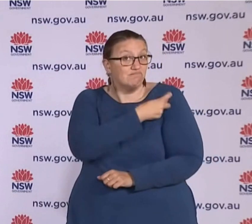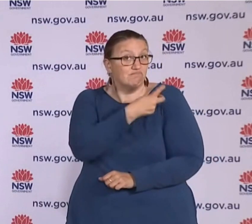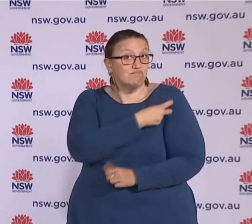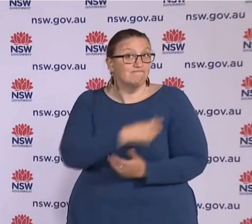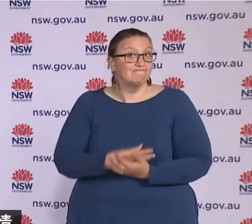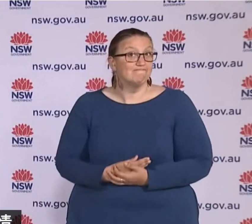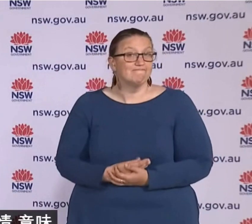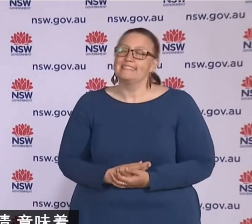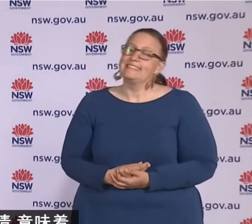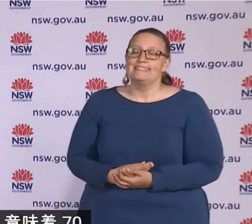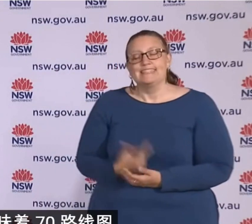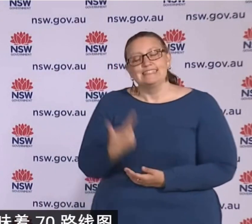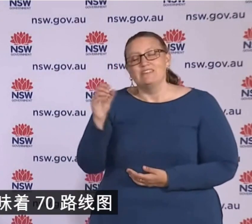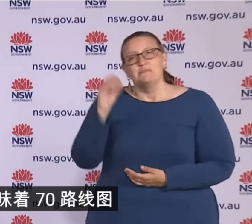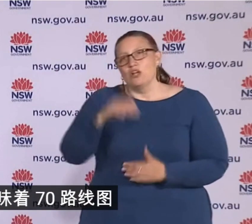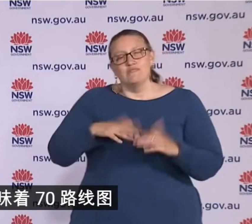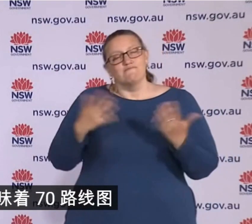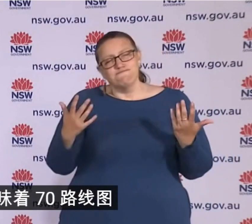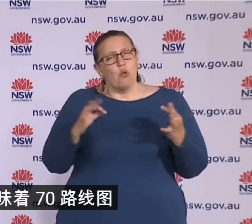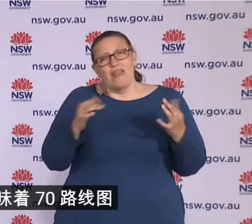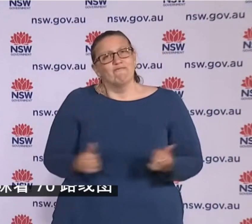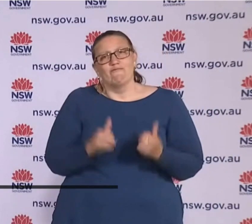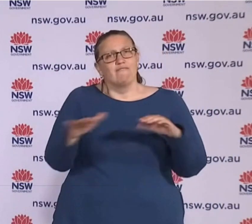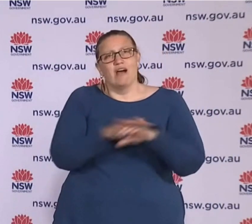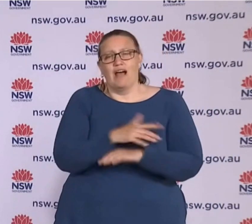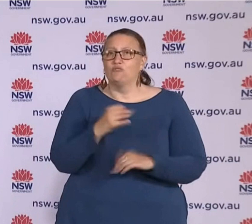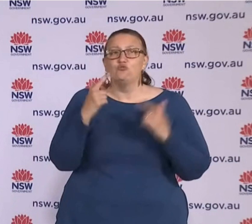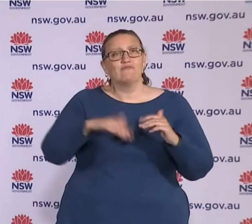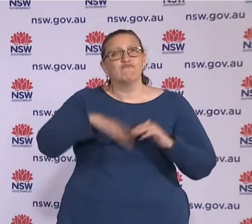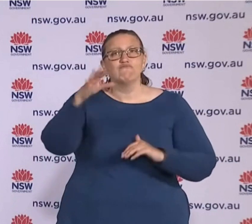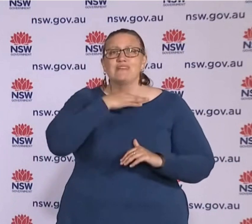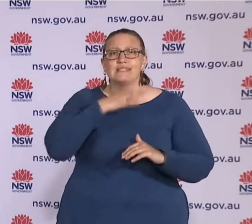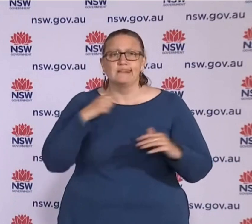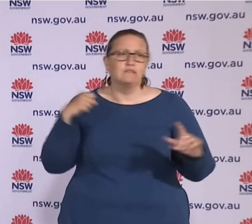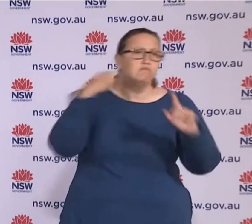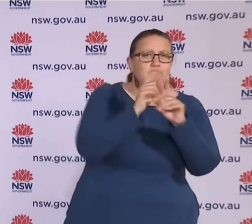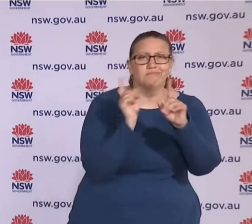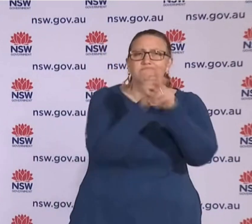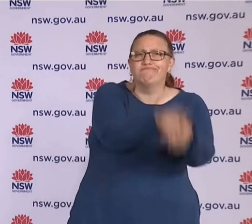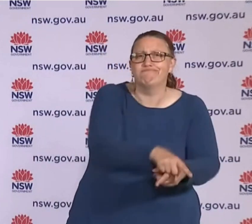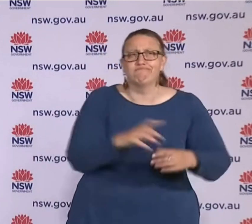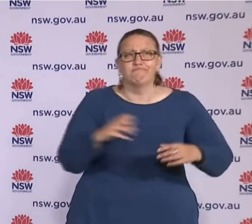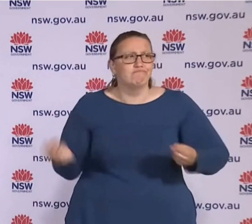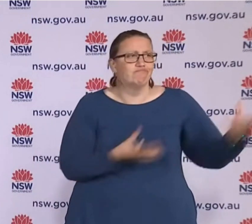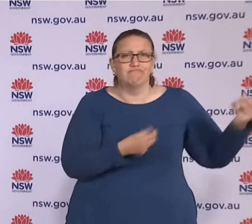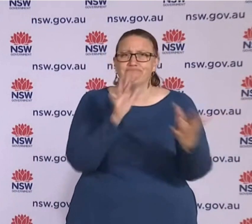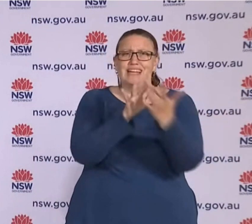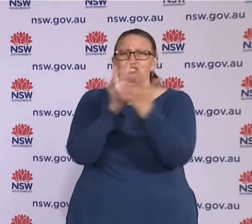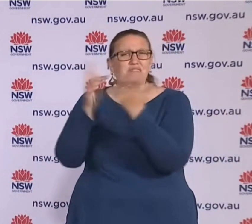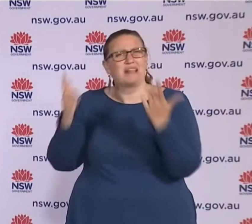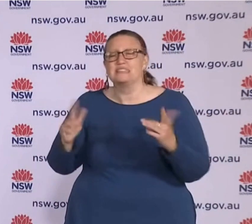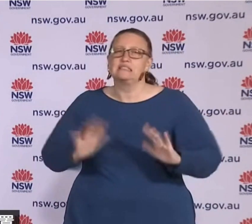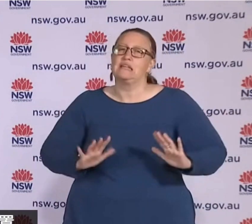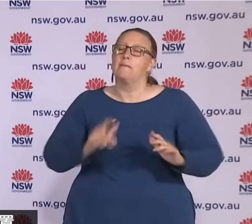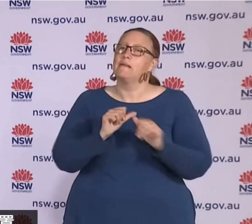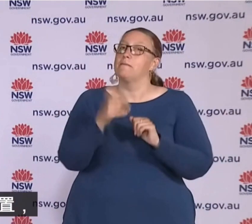at 80%. I mean, the 70% roadmap is already there. There are obviously opportunities for us to look at a number